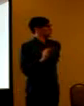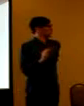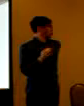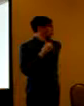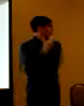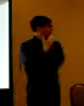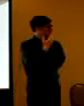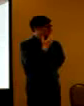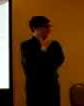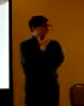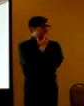Should they interpret?